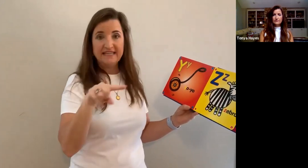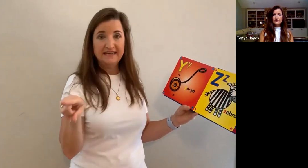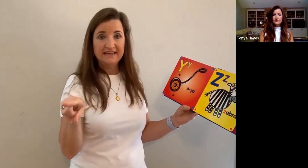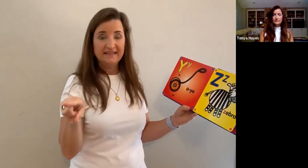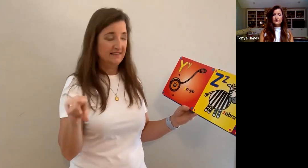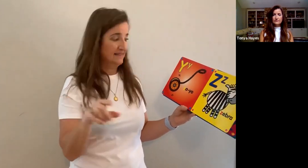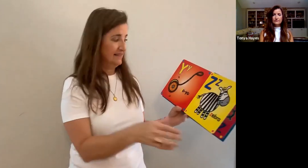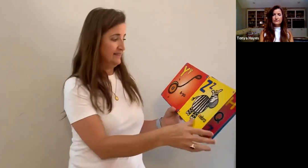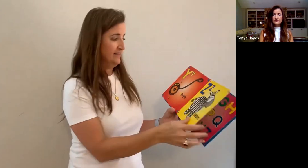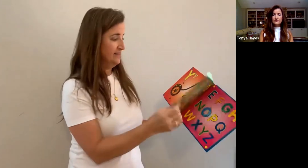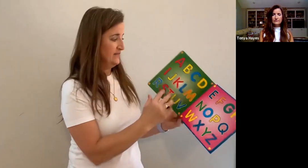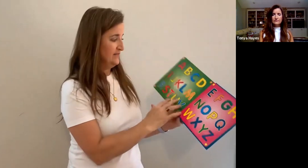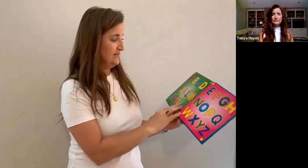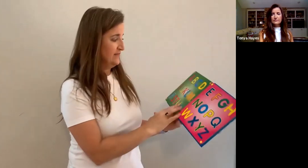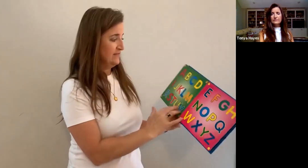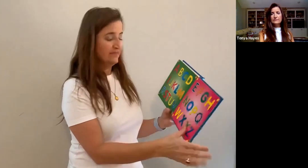Z.